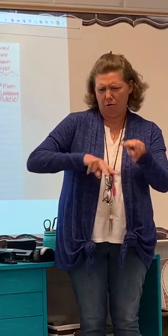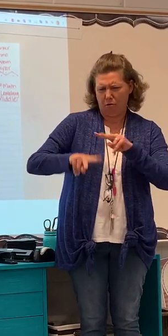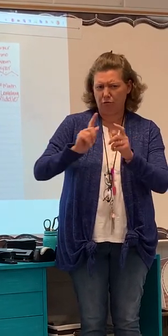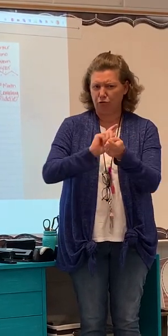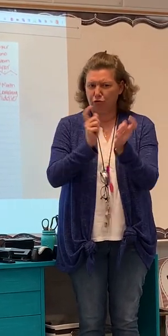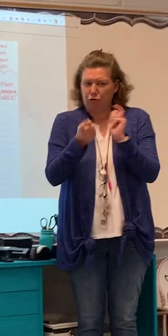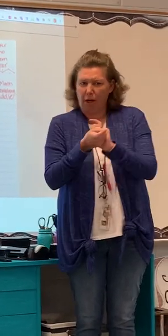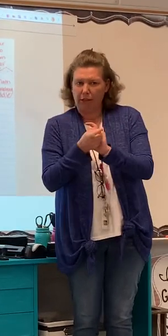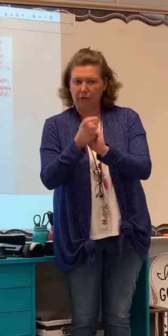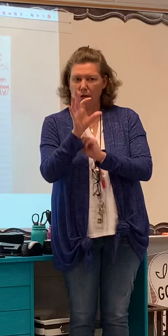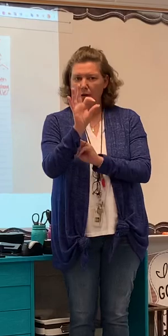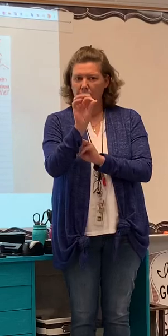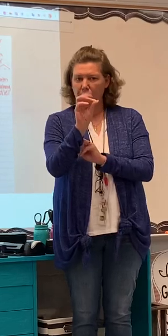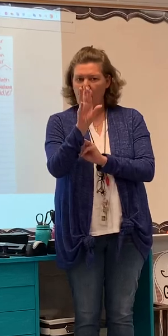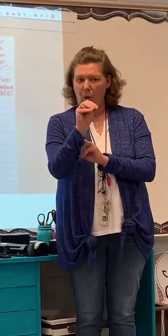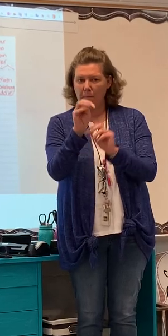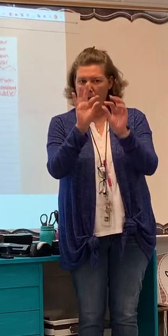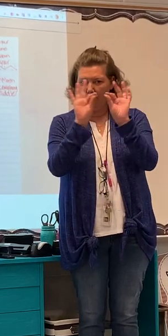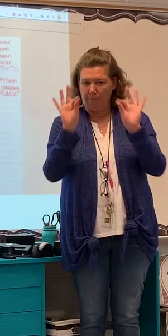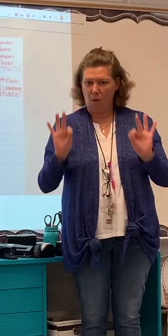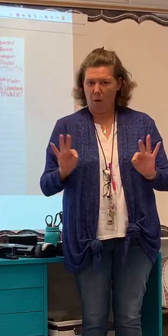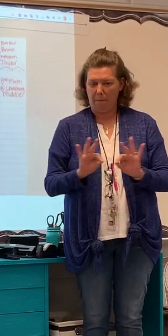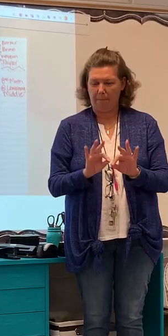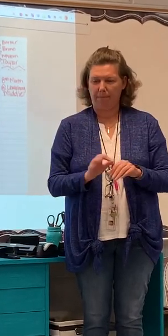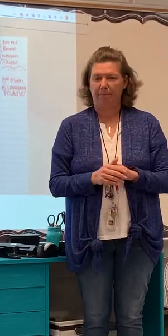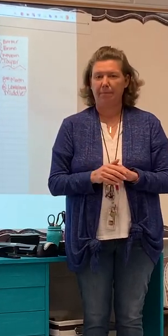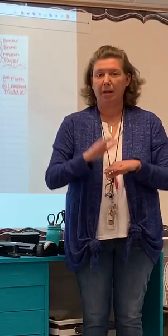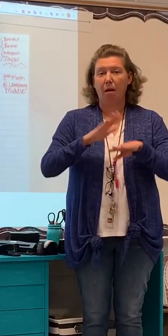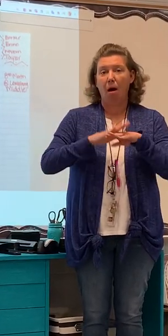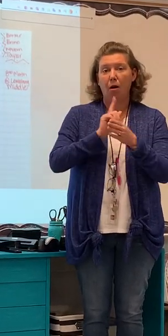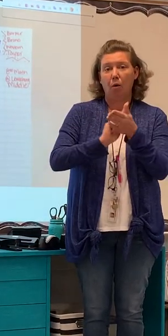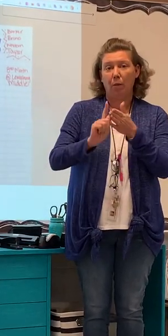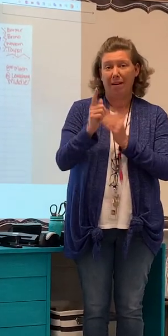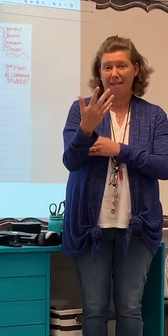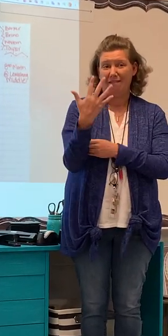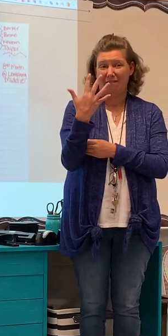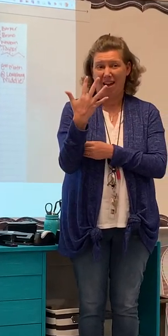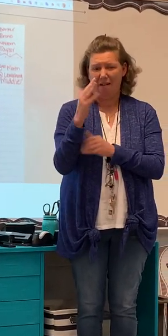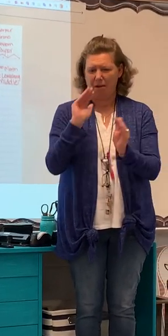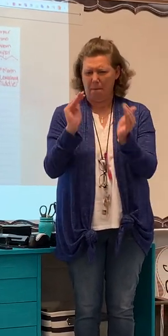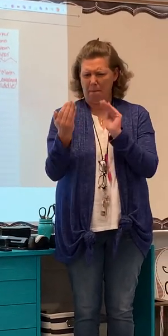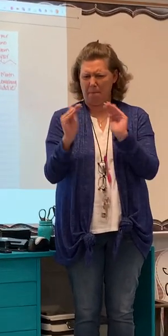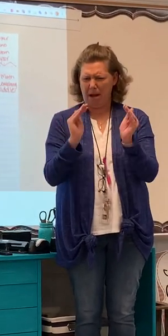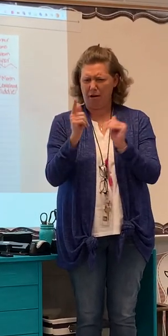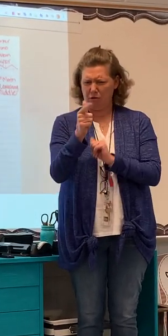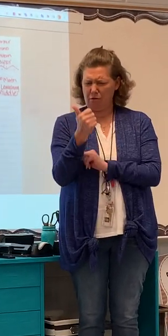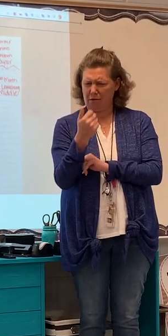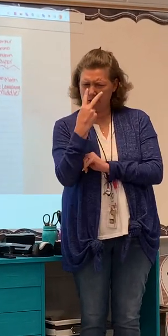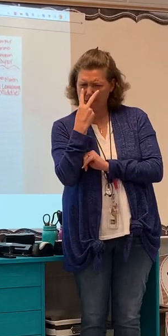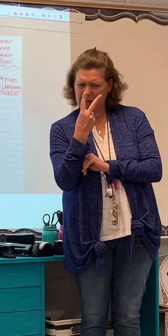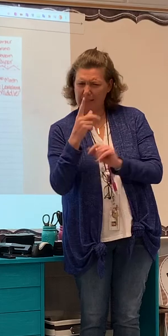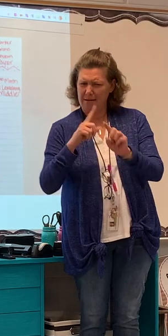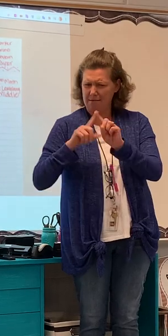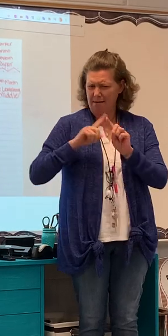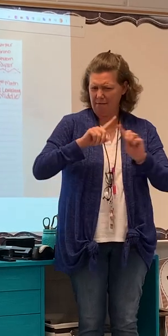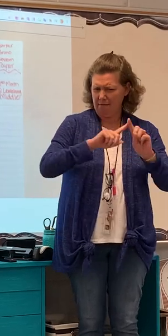forms. So on the top of week 5, comparing functions, you will see several problems that say write each equation